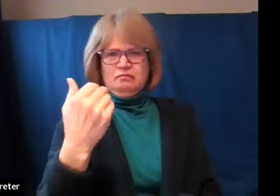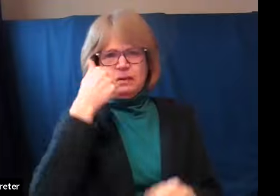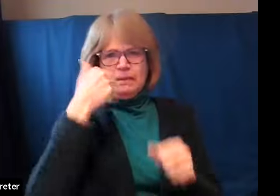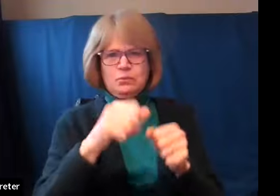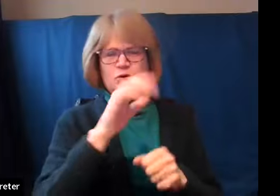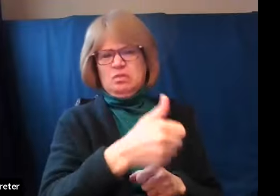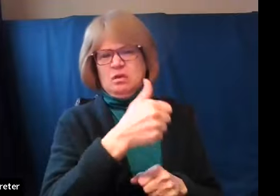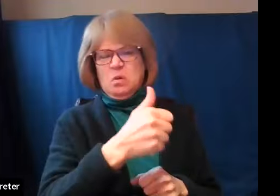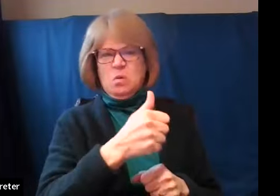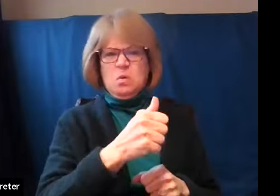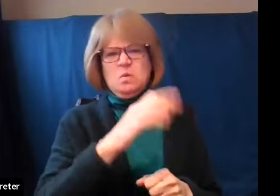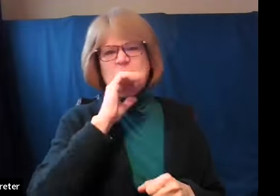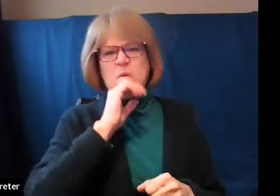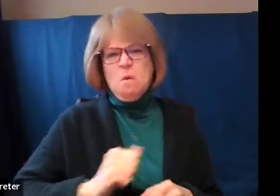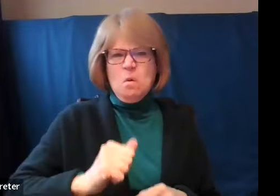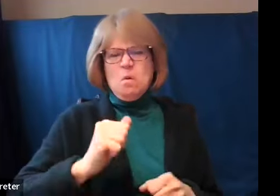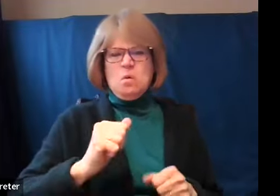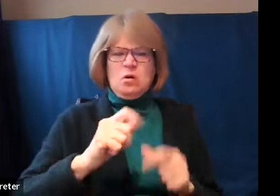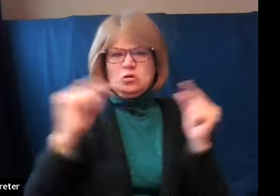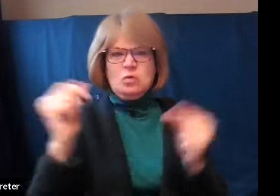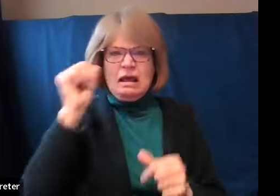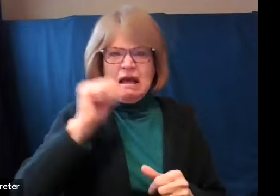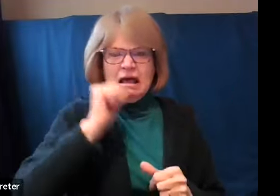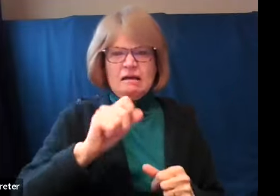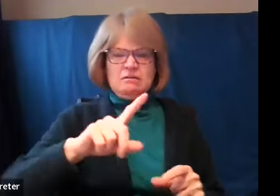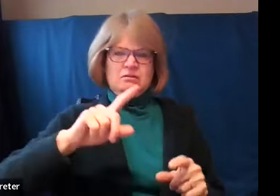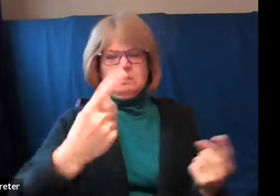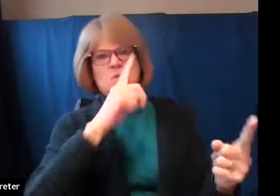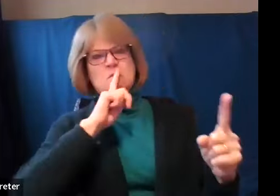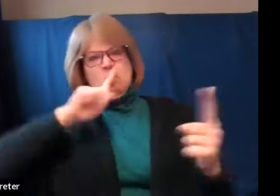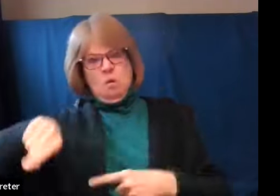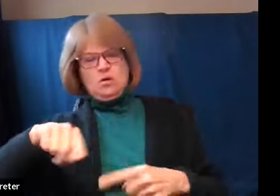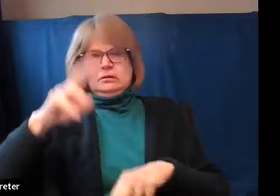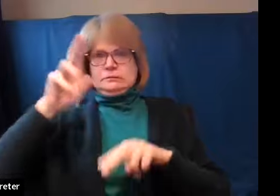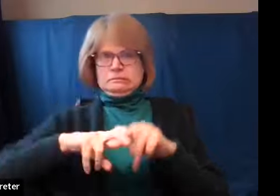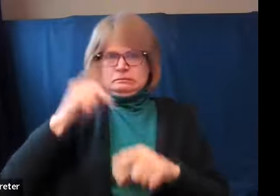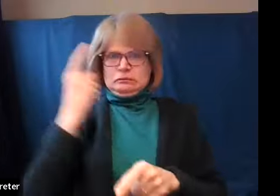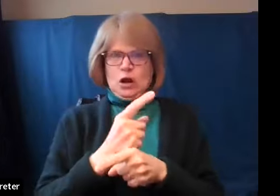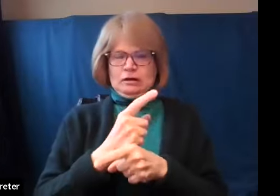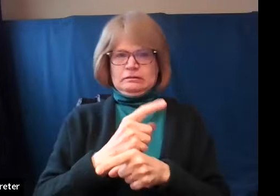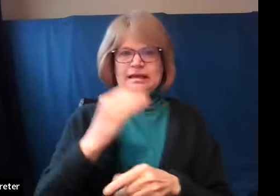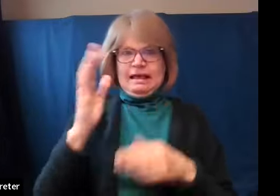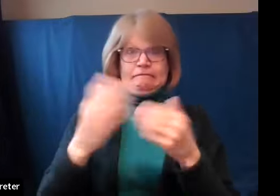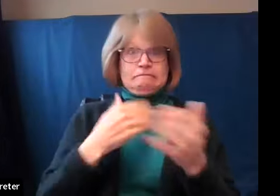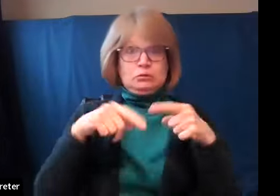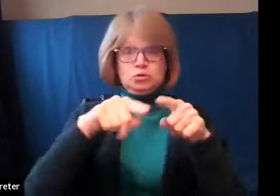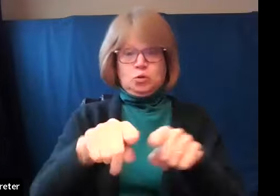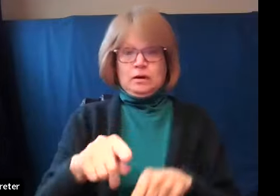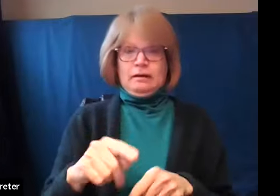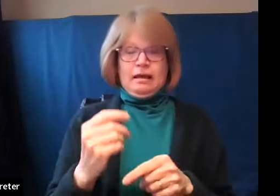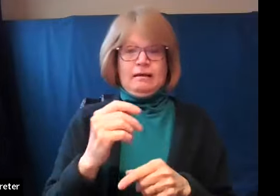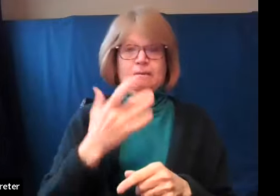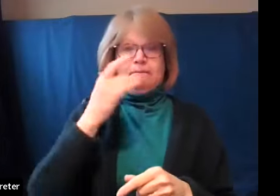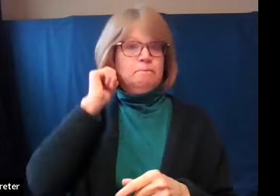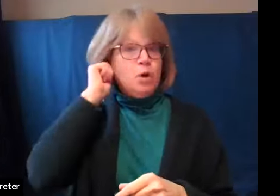stuffy, spinster great aunt, ordering them to sit properly while blowing out birthday cake candles. It